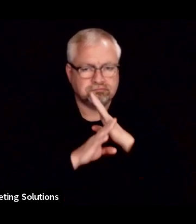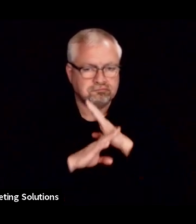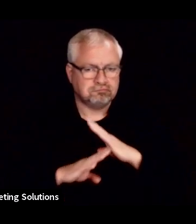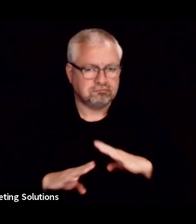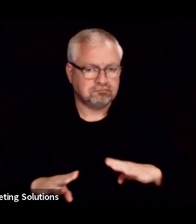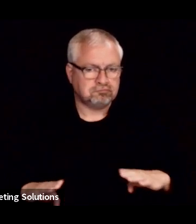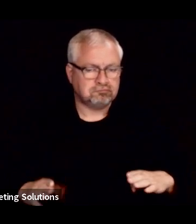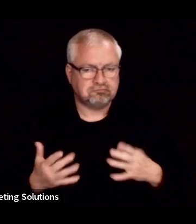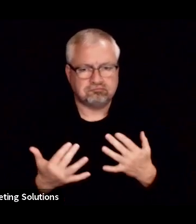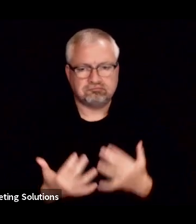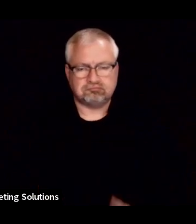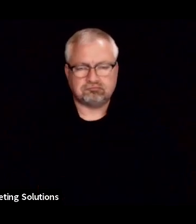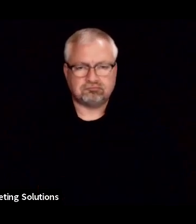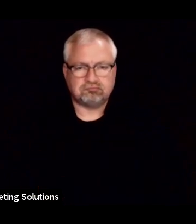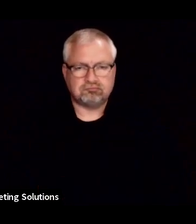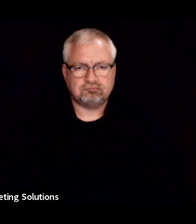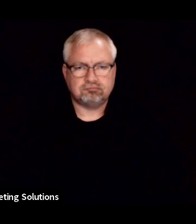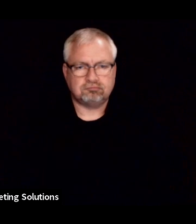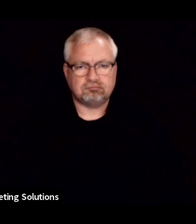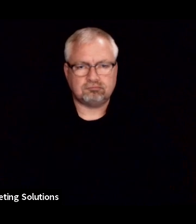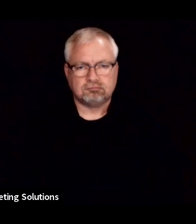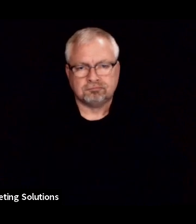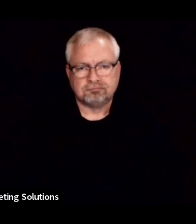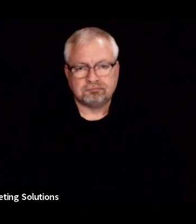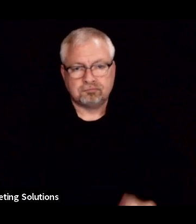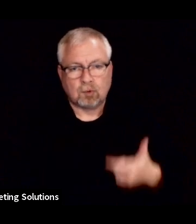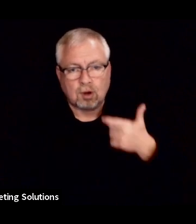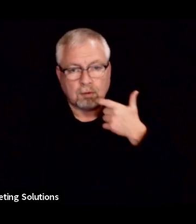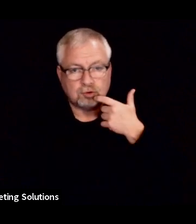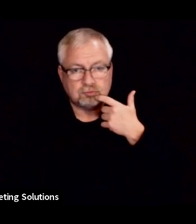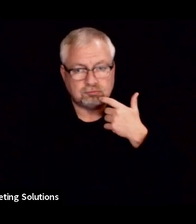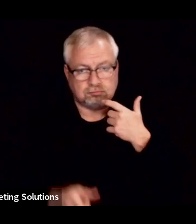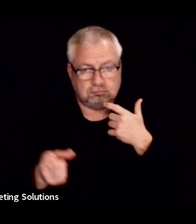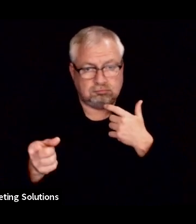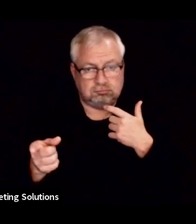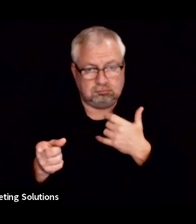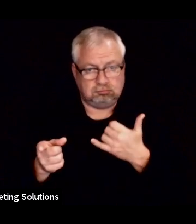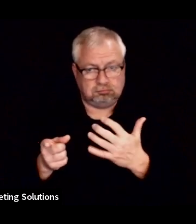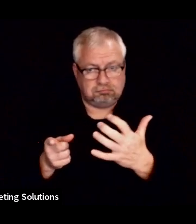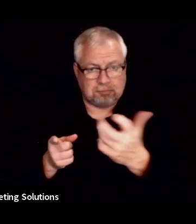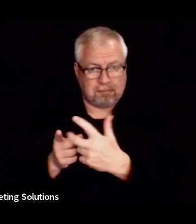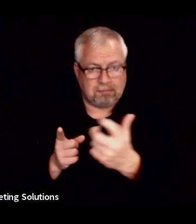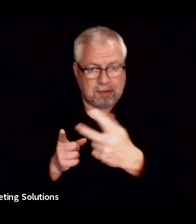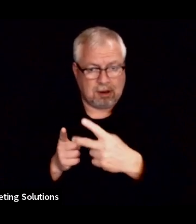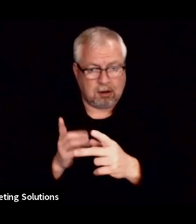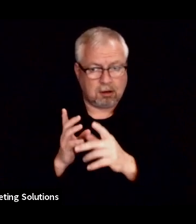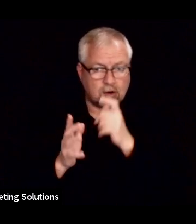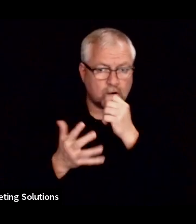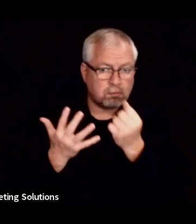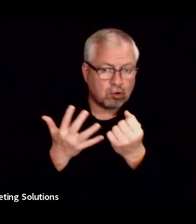Operator, if you could prioritize getting them back on as quickly as possible. One moment, please. Thank you.